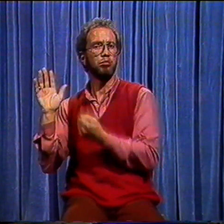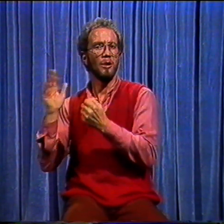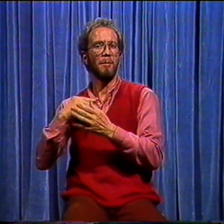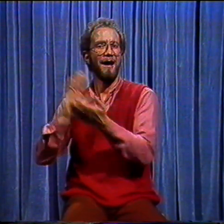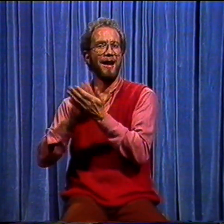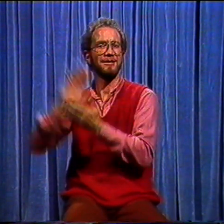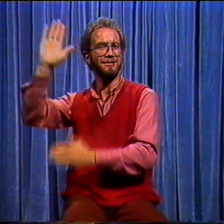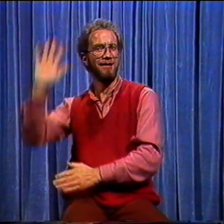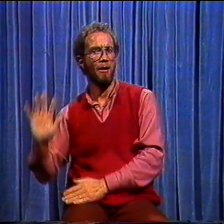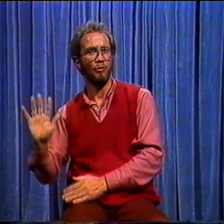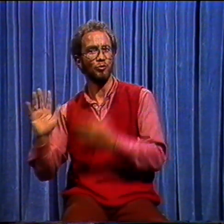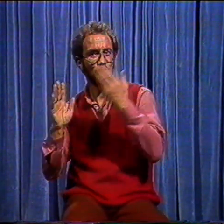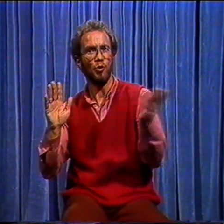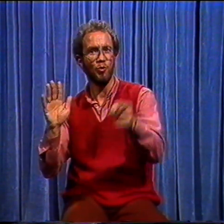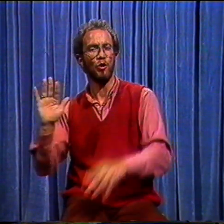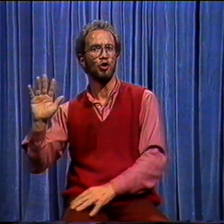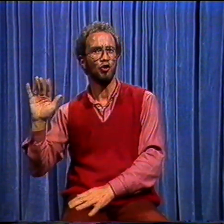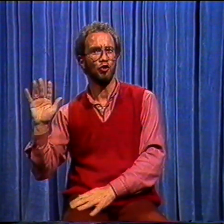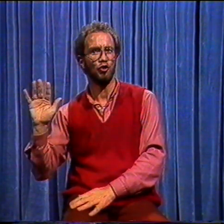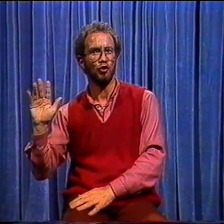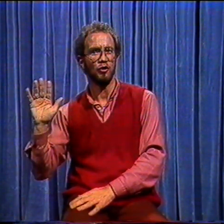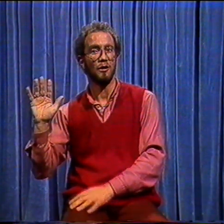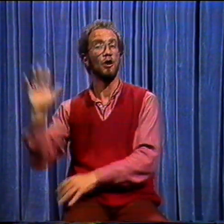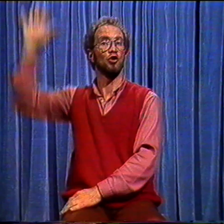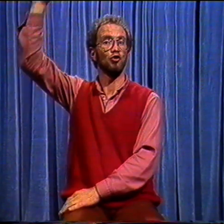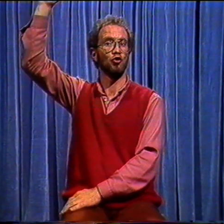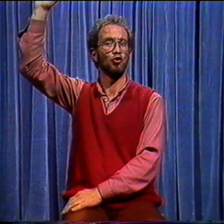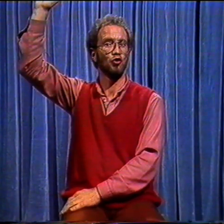I've brought my hand down to show you the actual movement.